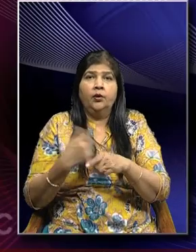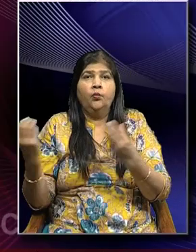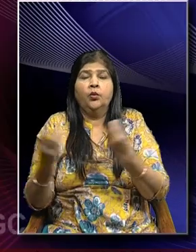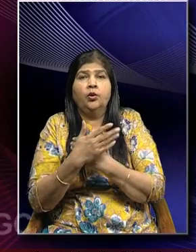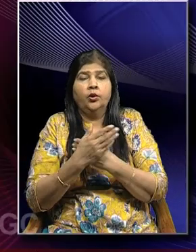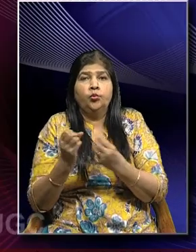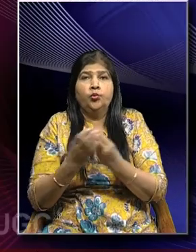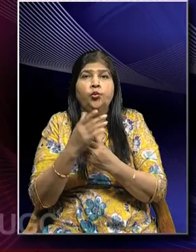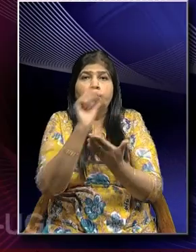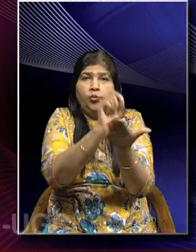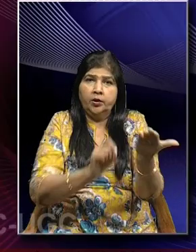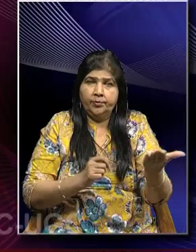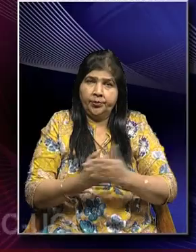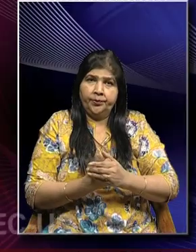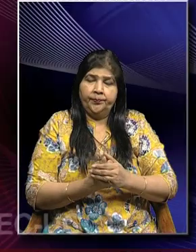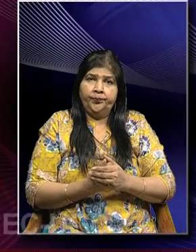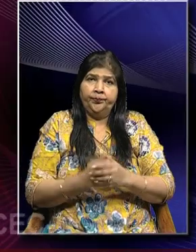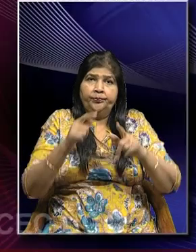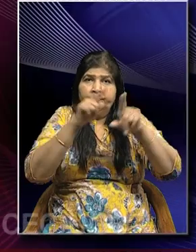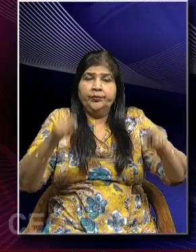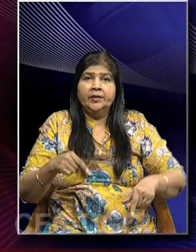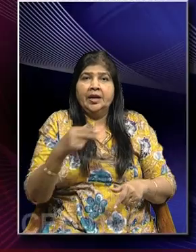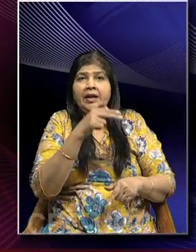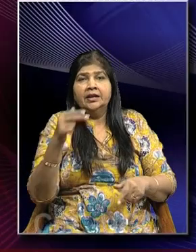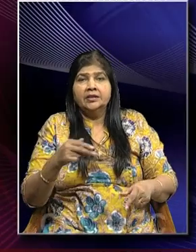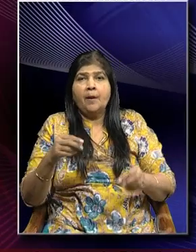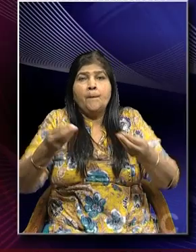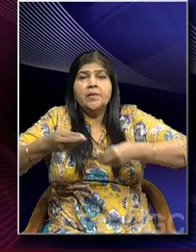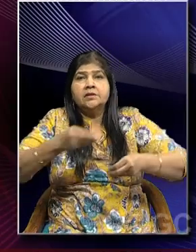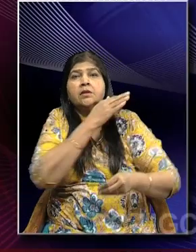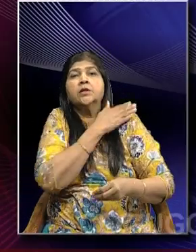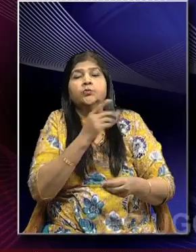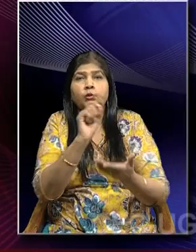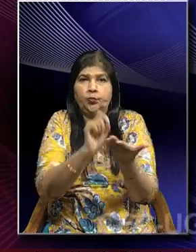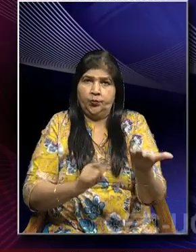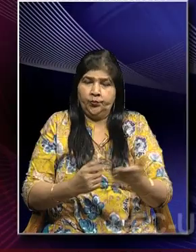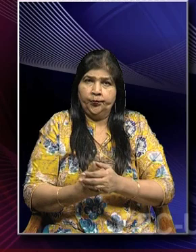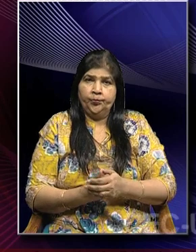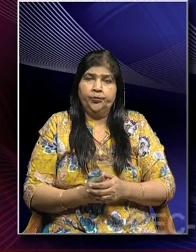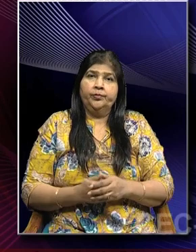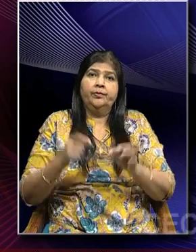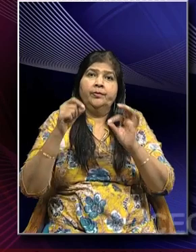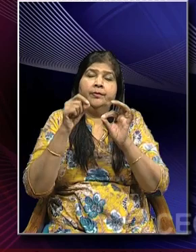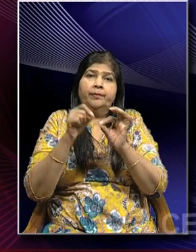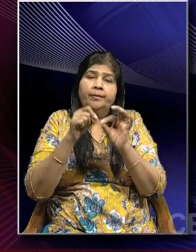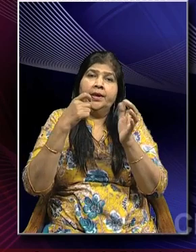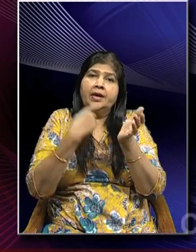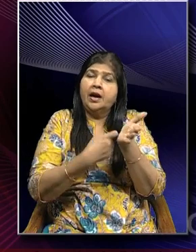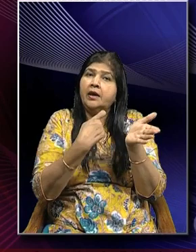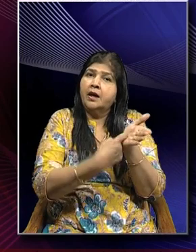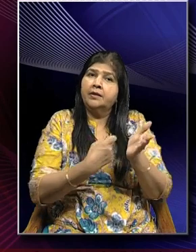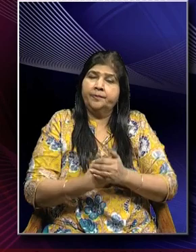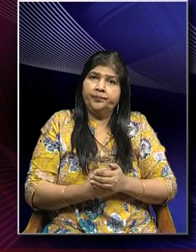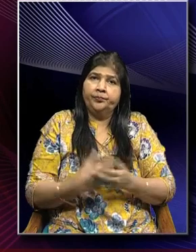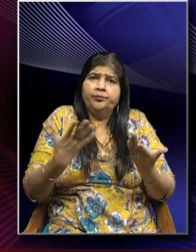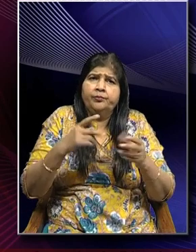new reporting regime named Business Responsibility Reporting, that is called BRR. Now what